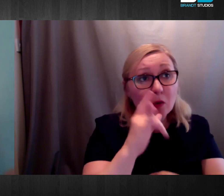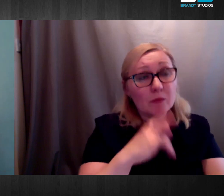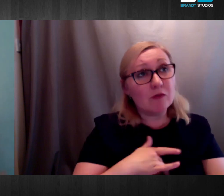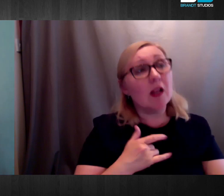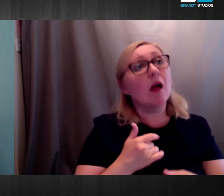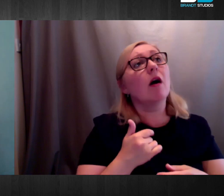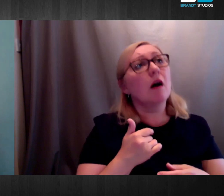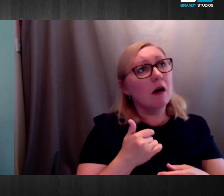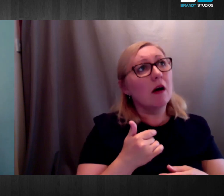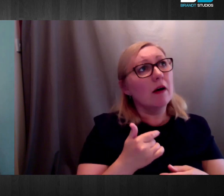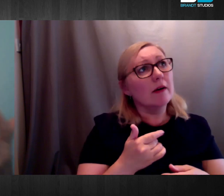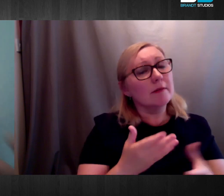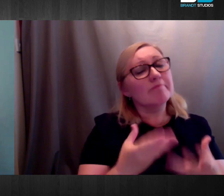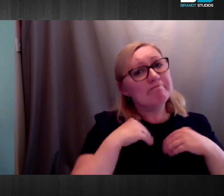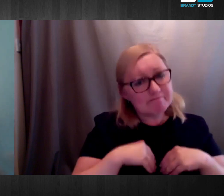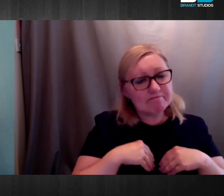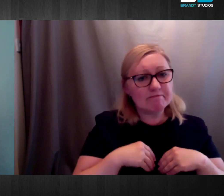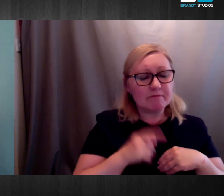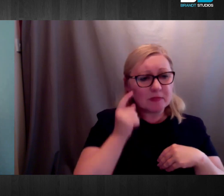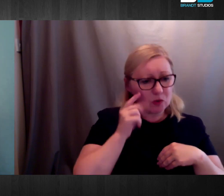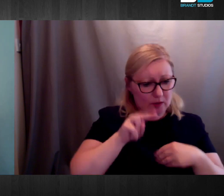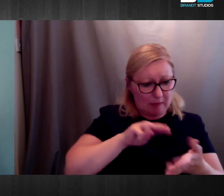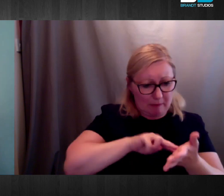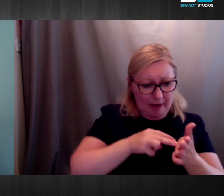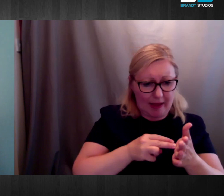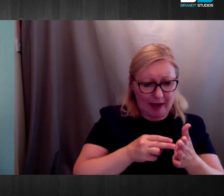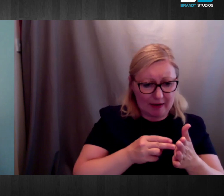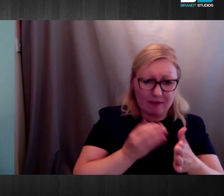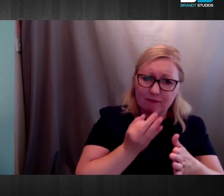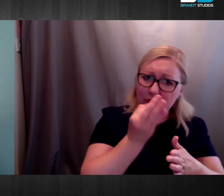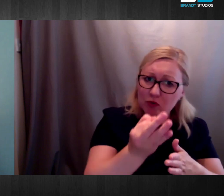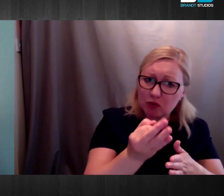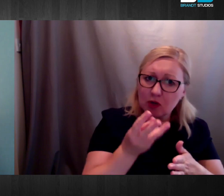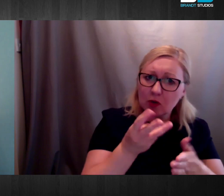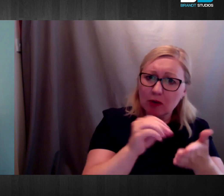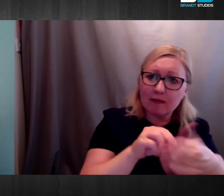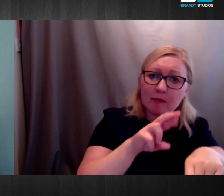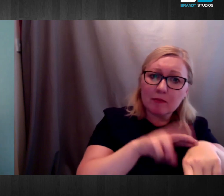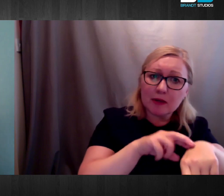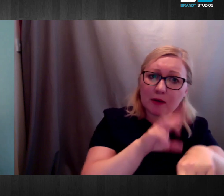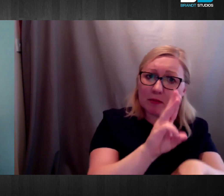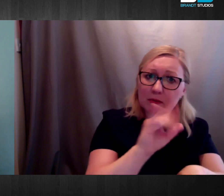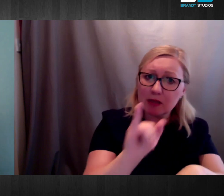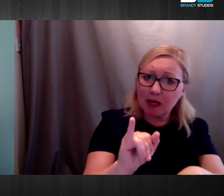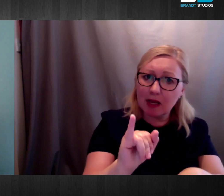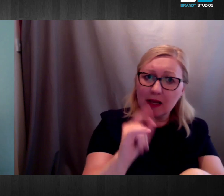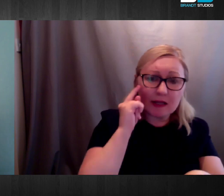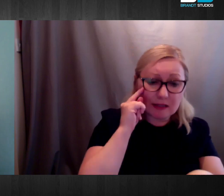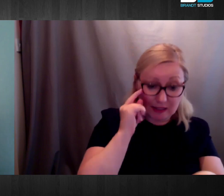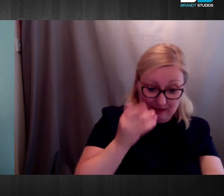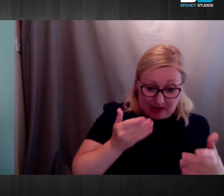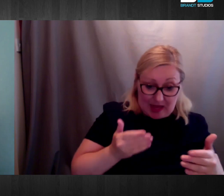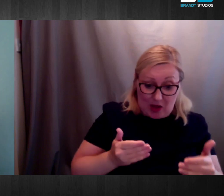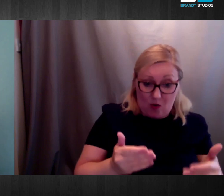also to think about what they do going forward. So at this stage, I would like to acknowledge